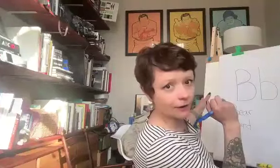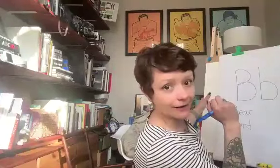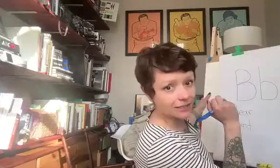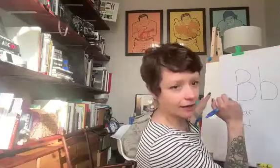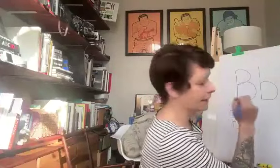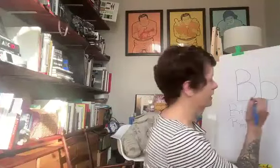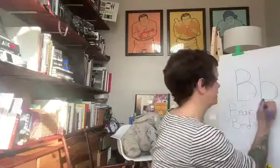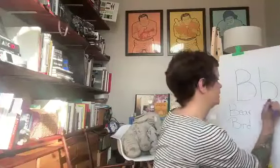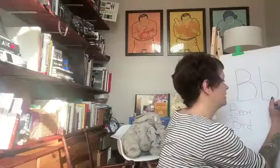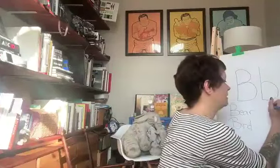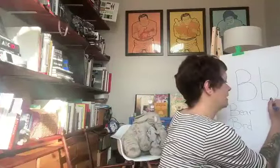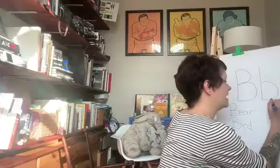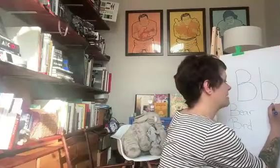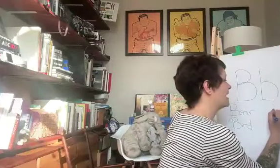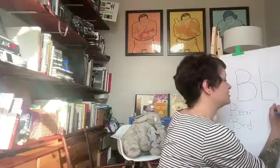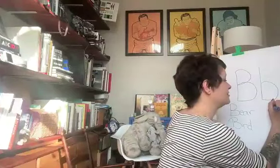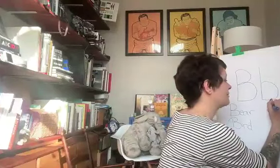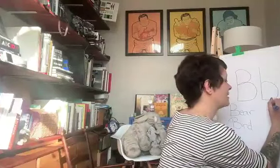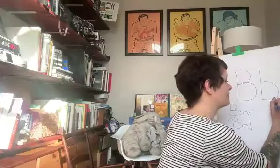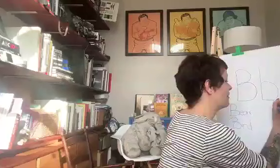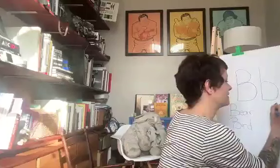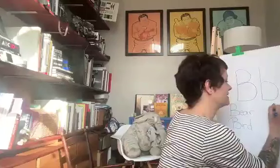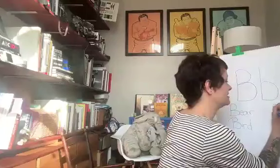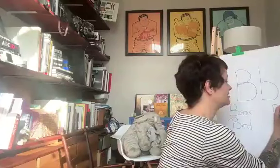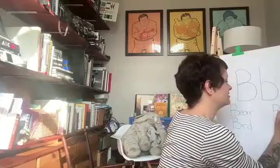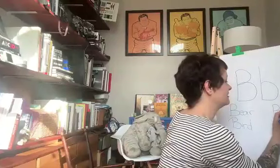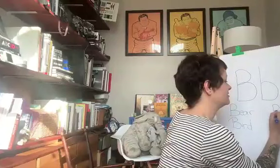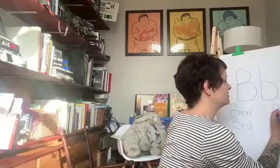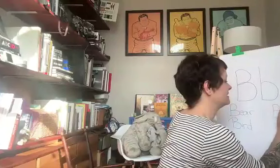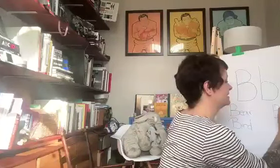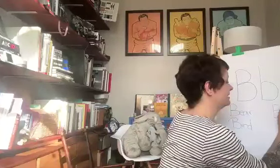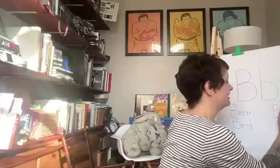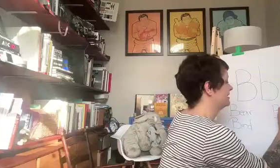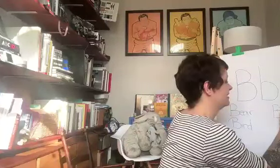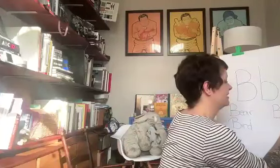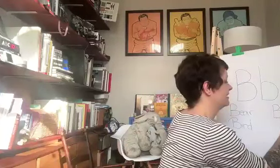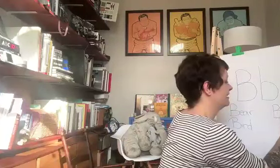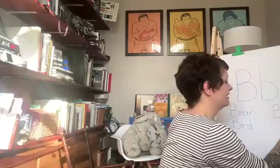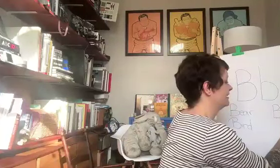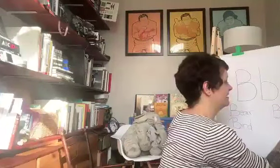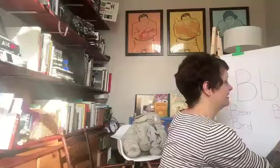more. Sorry. I bet you know where I'm going with this as soon as you see